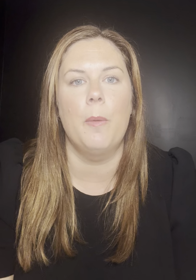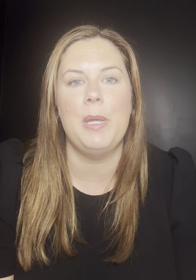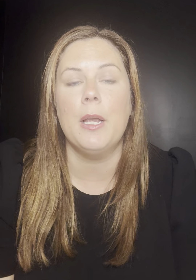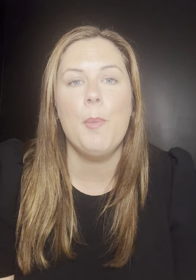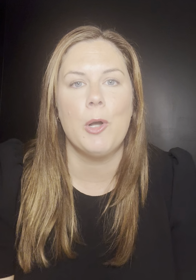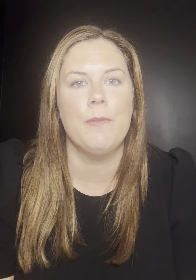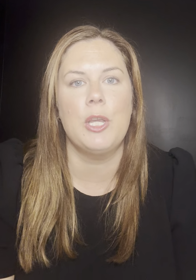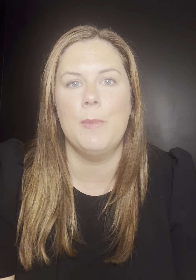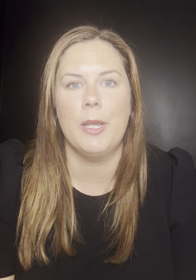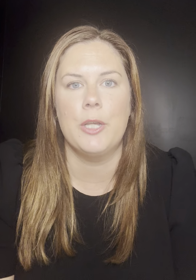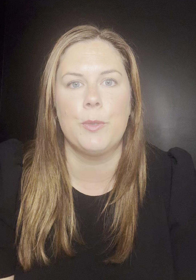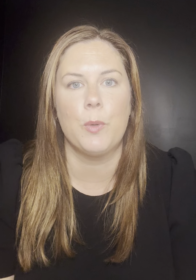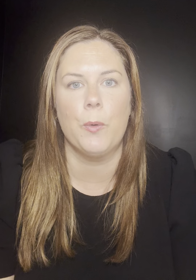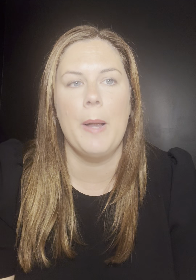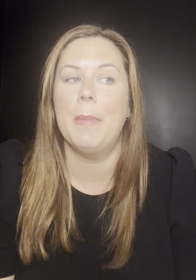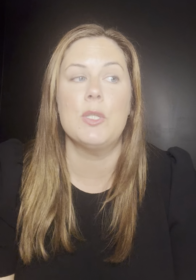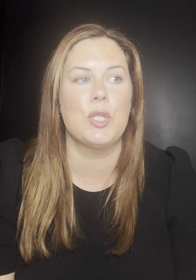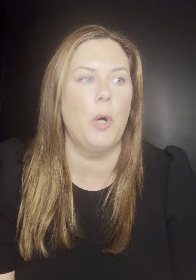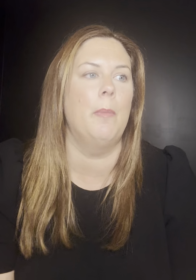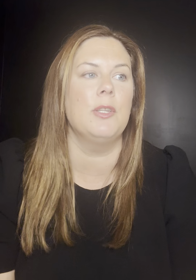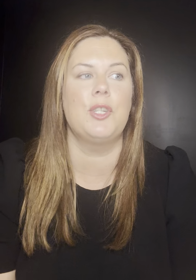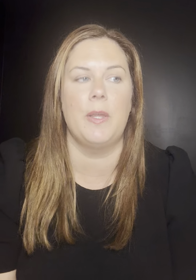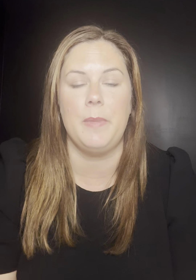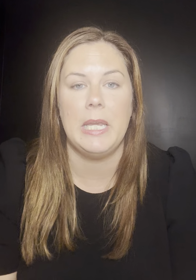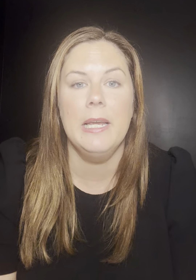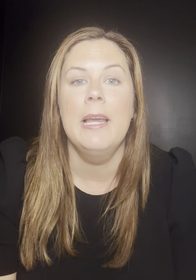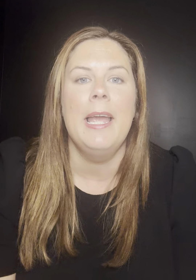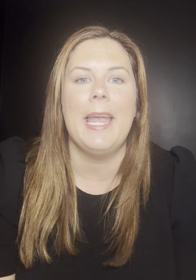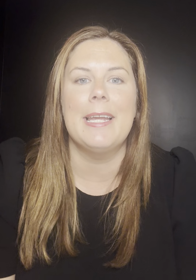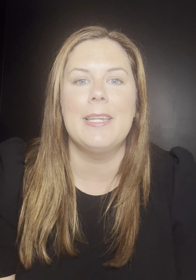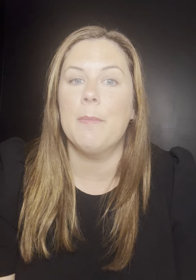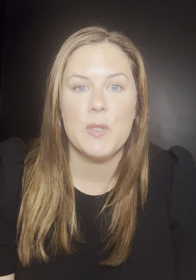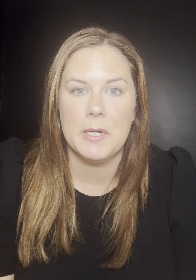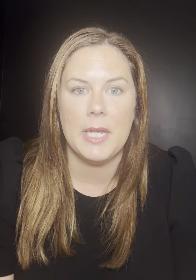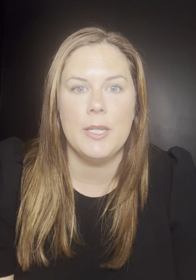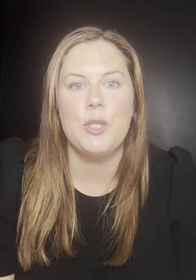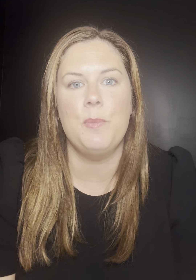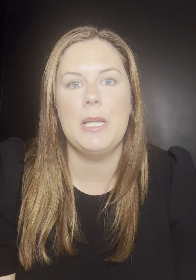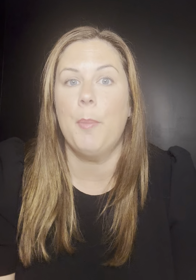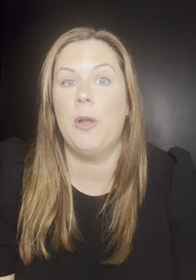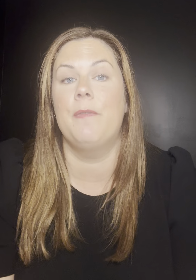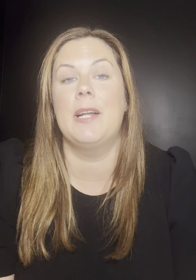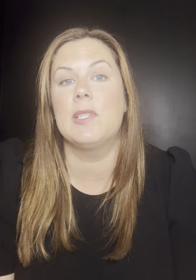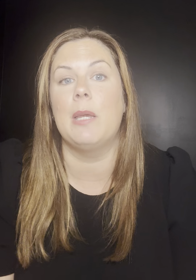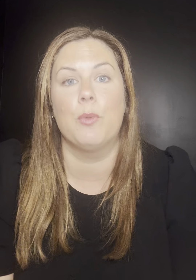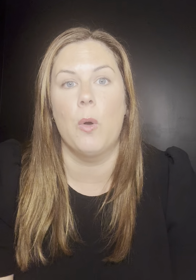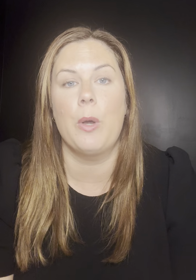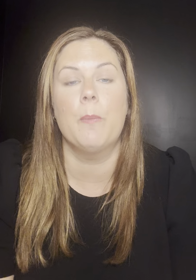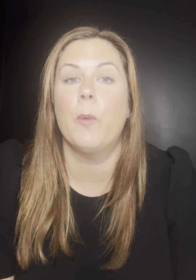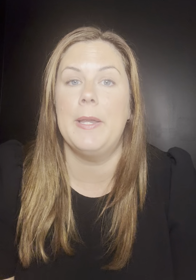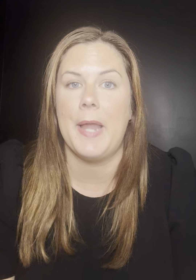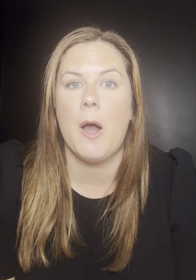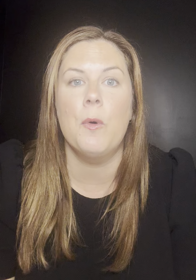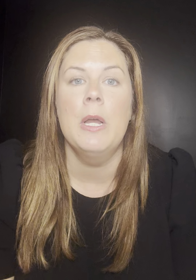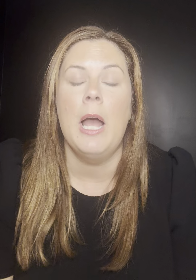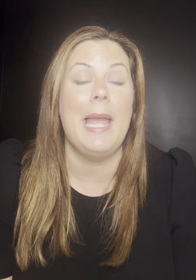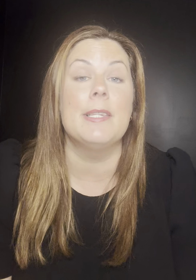being a part of the communication program meant so much to me, and I'm so excited to be a part of that same program right now and